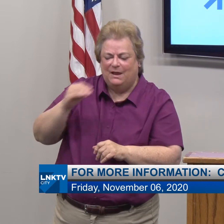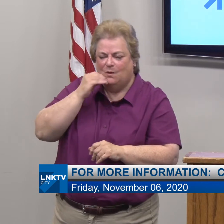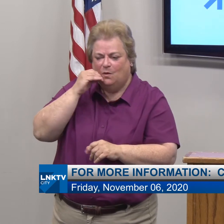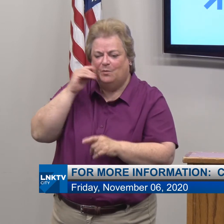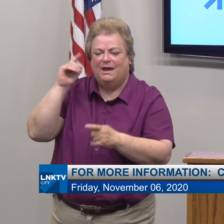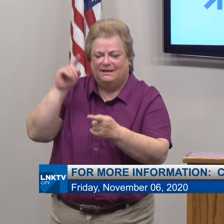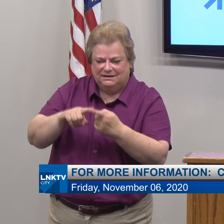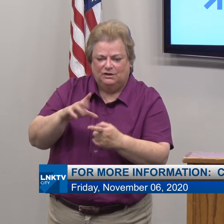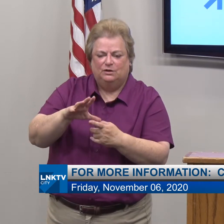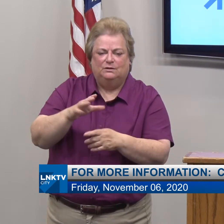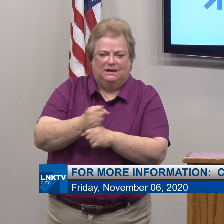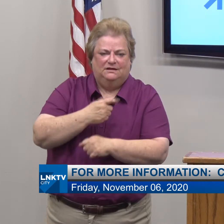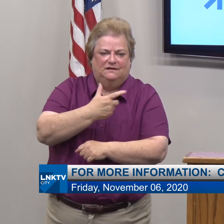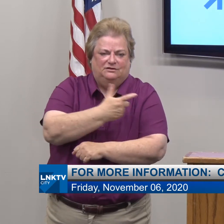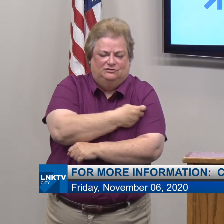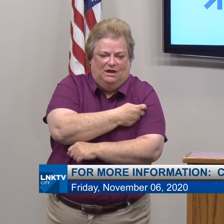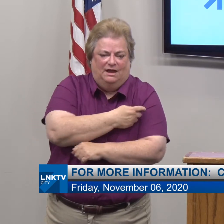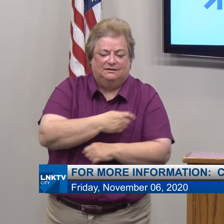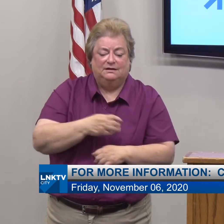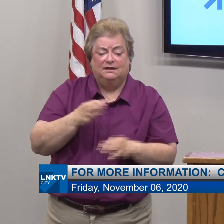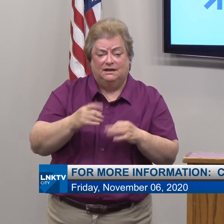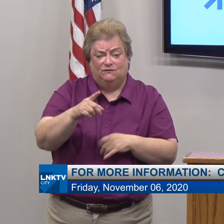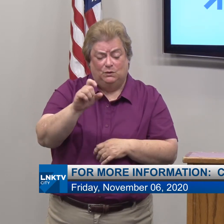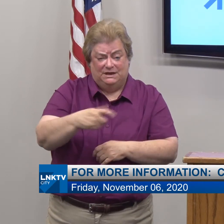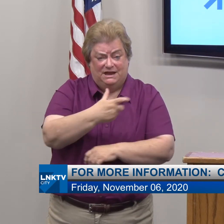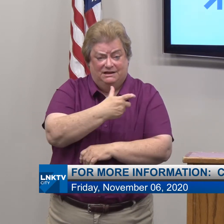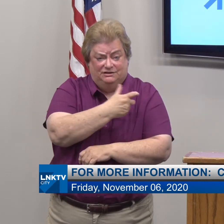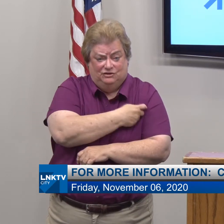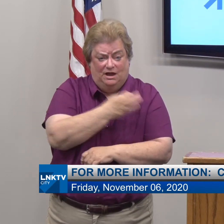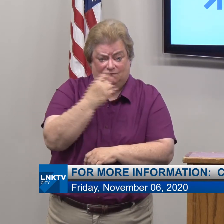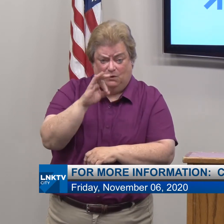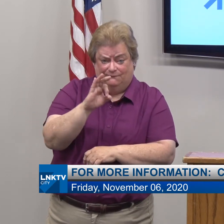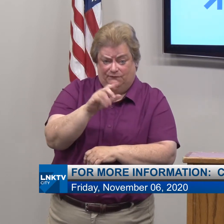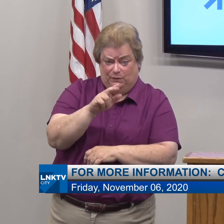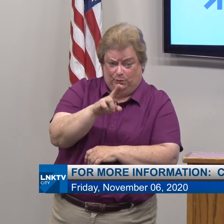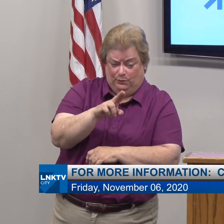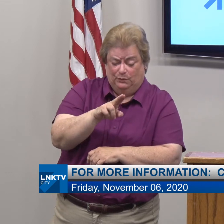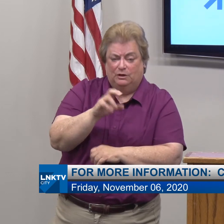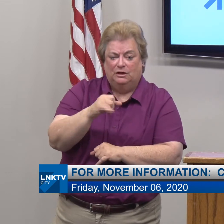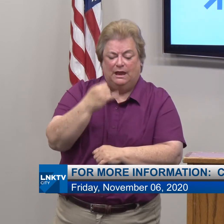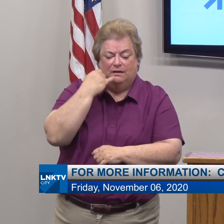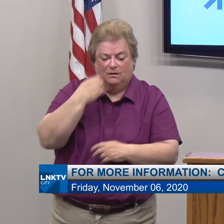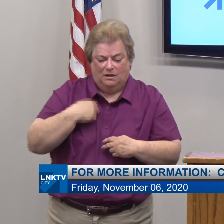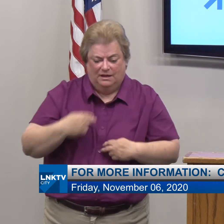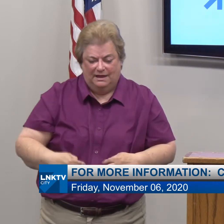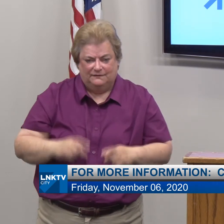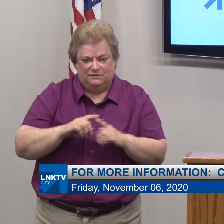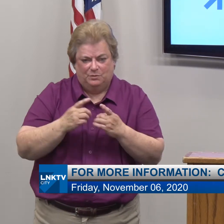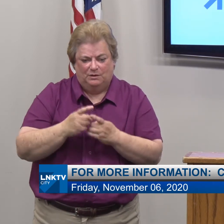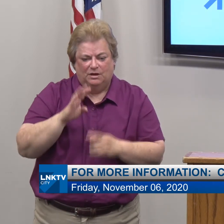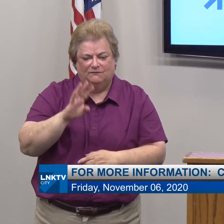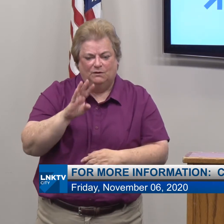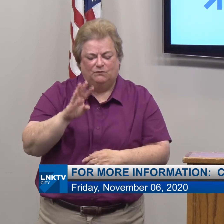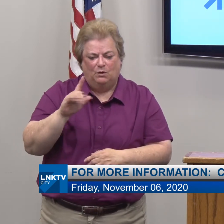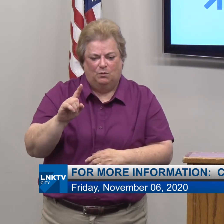have your protection. If you need a shot, and you can call the health department at